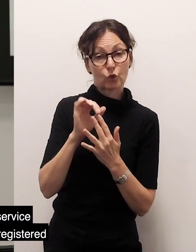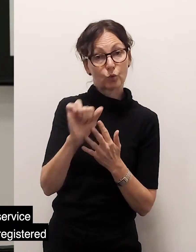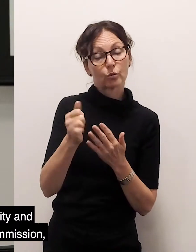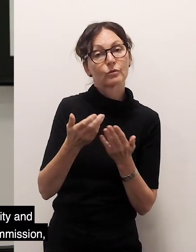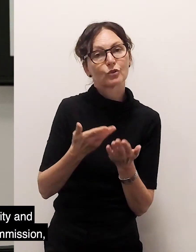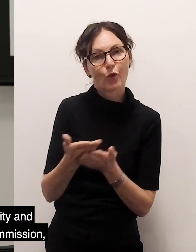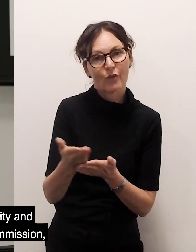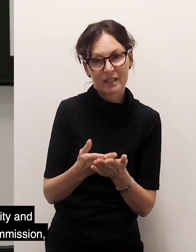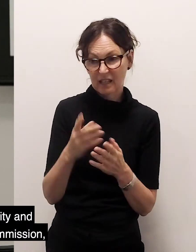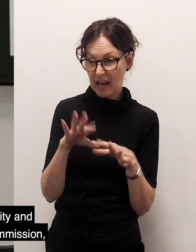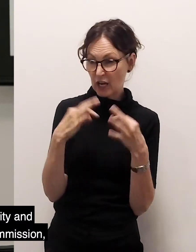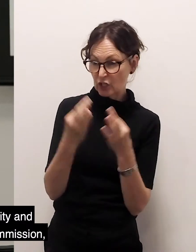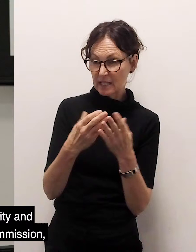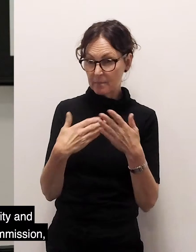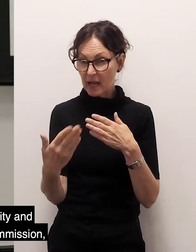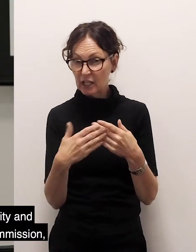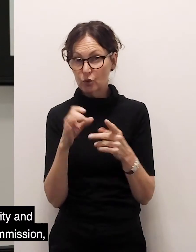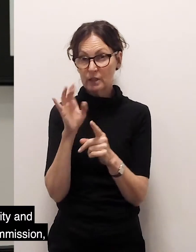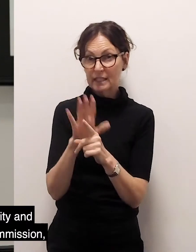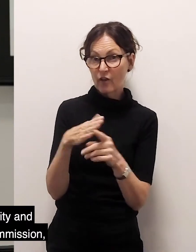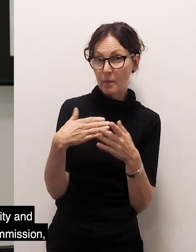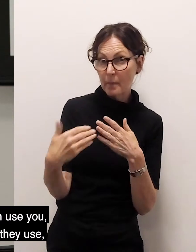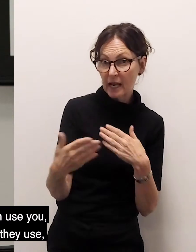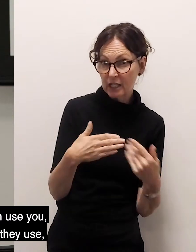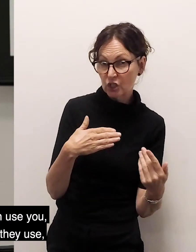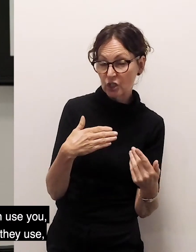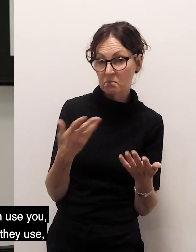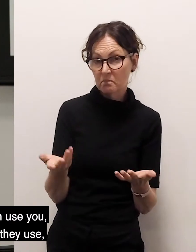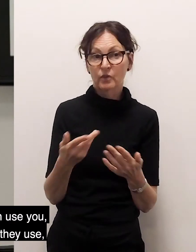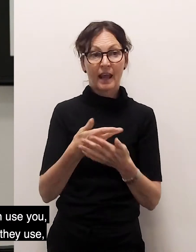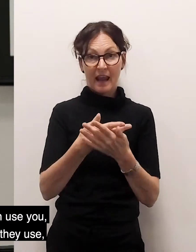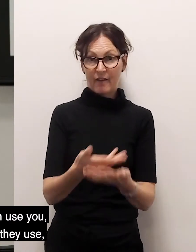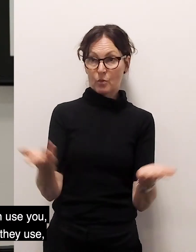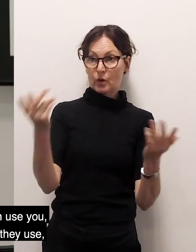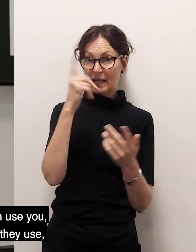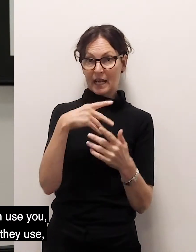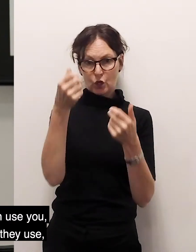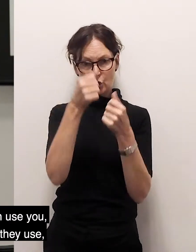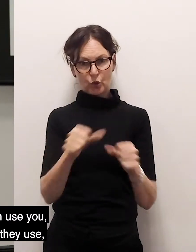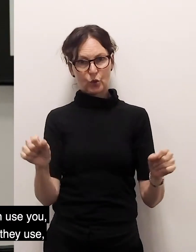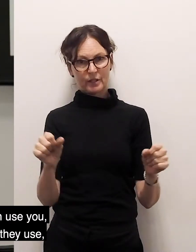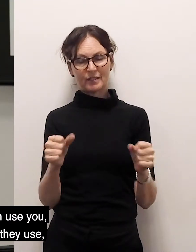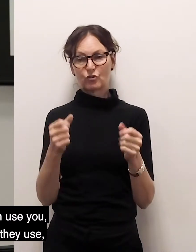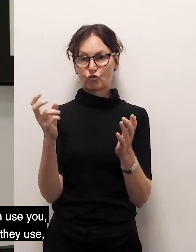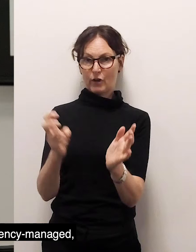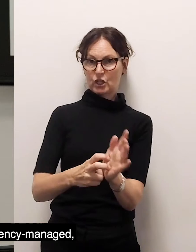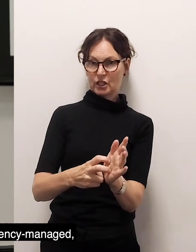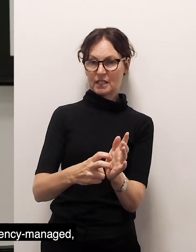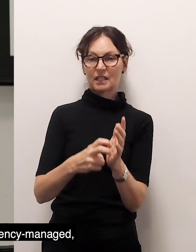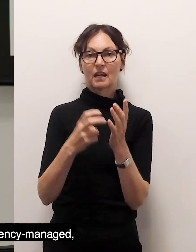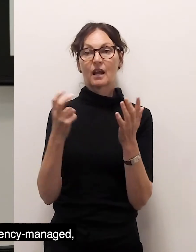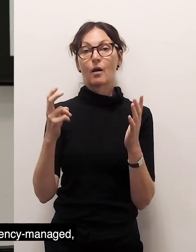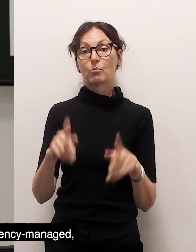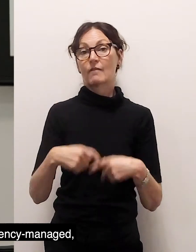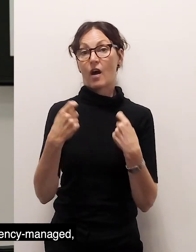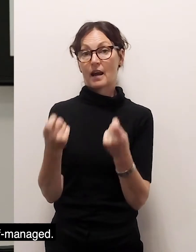that is registered with the Quality and Safeguards Commission, then anyone can use you. Whichever plan they use. Like